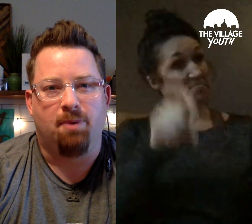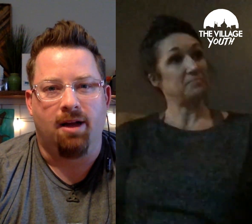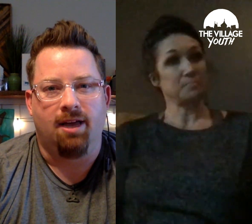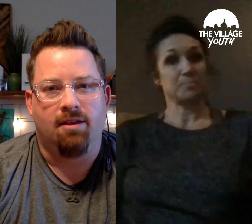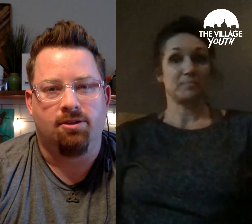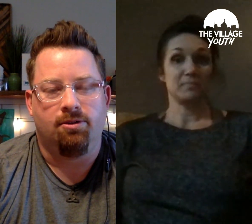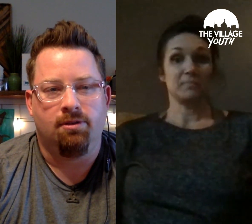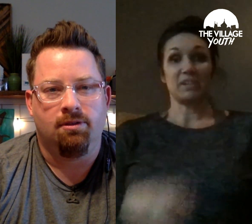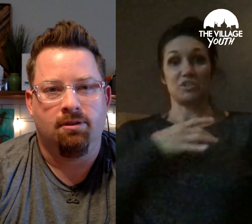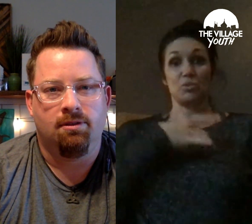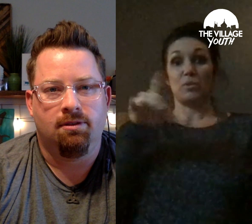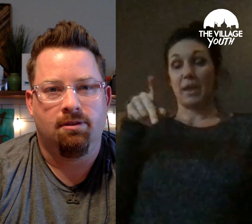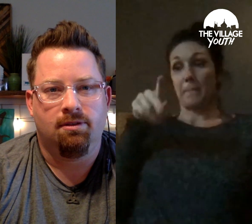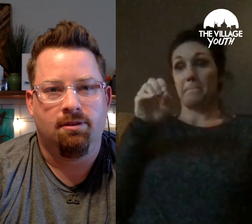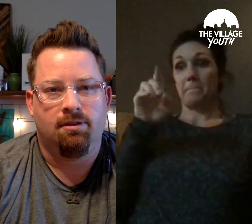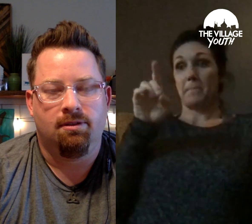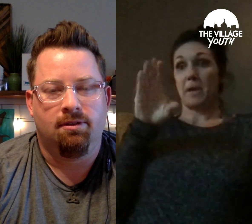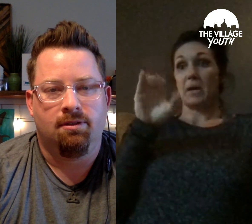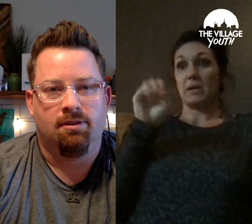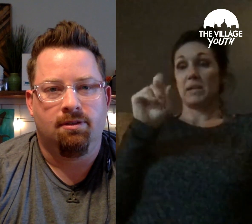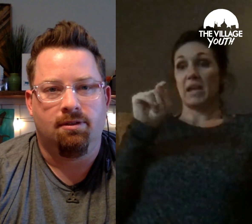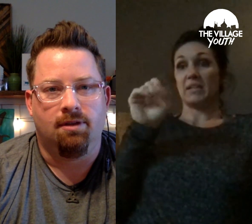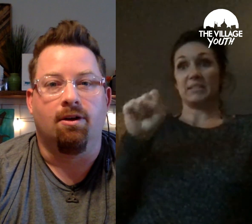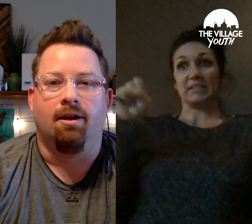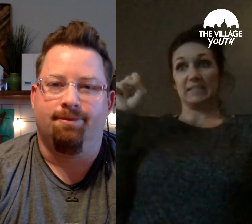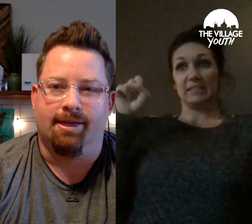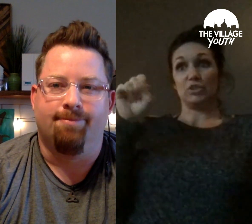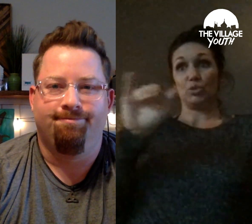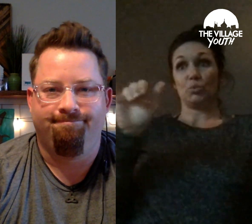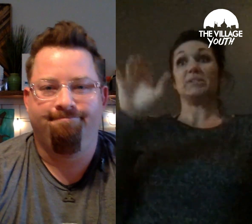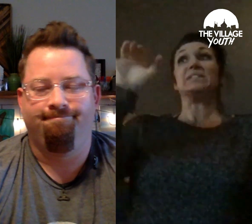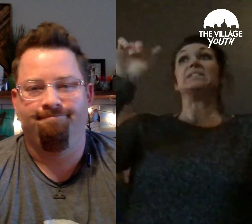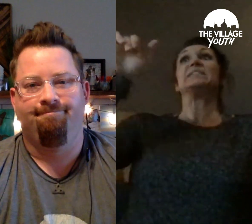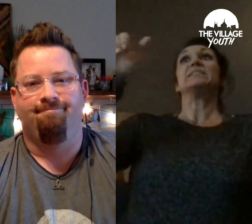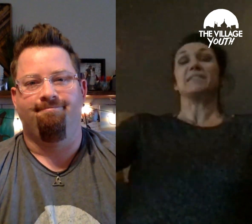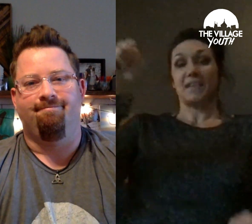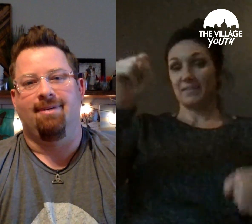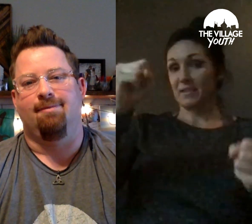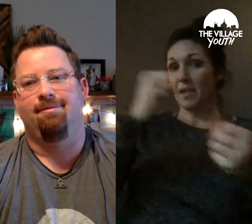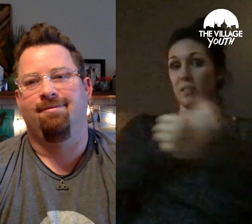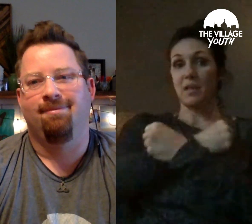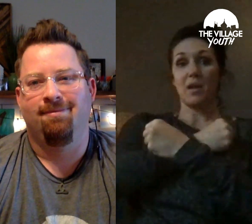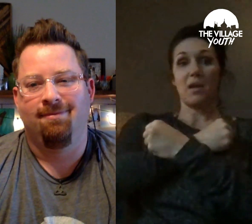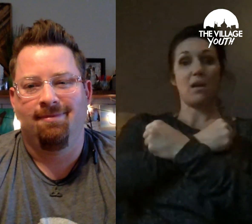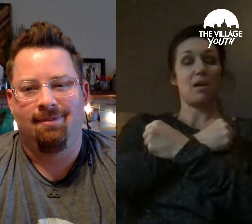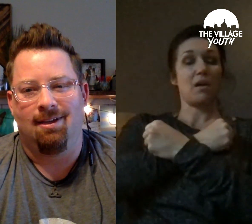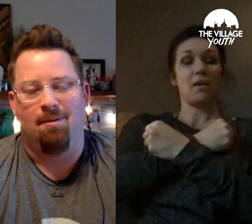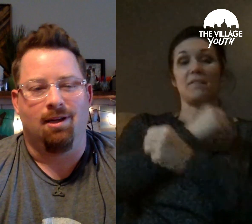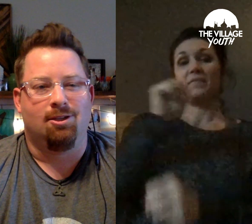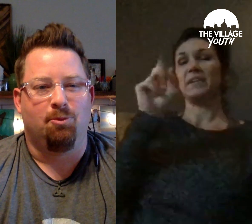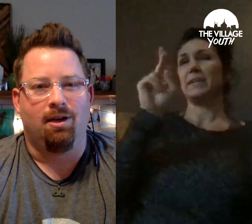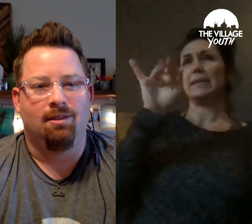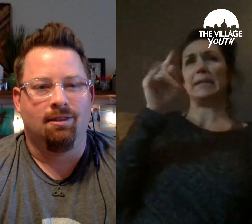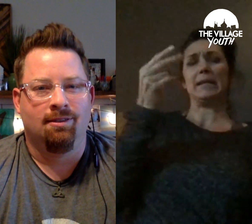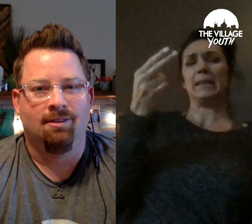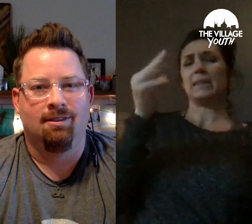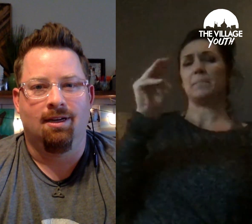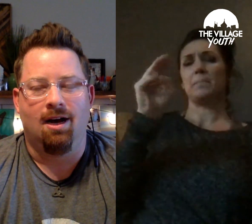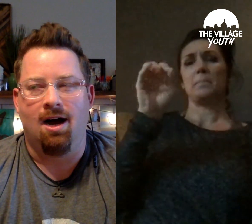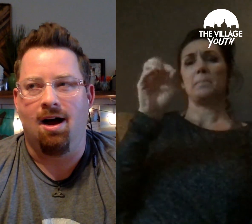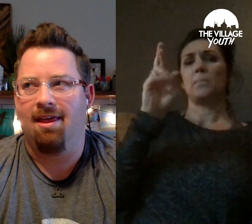like those podcasts too? Yes. Okay. I love Keith Morrison. I would love to meet him I'm someday. not